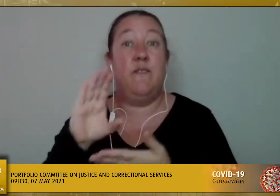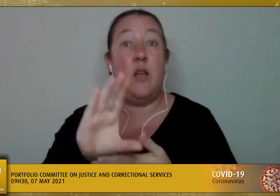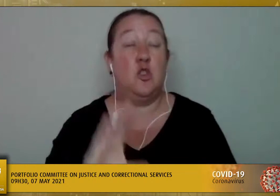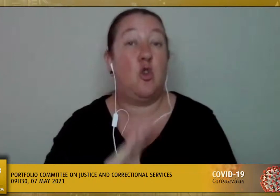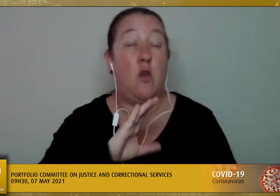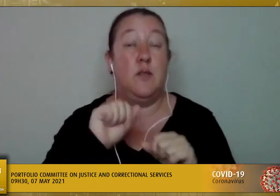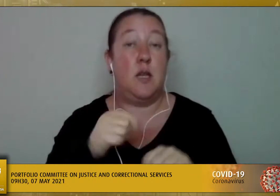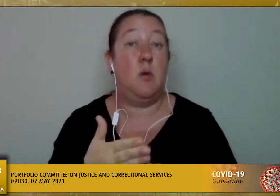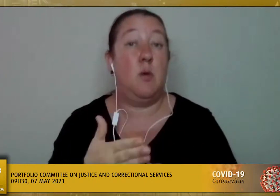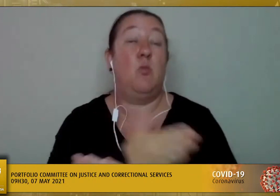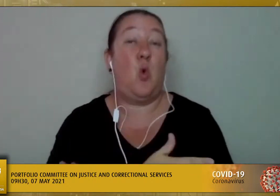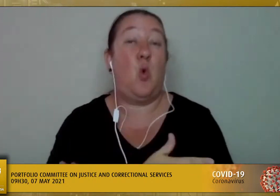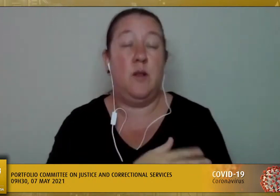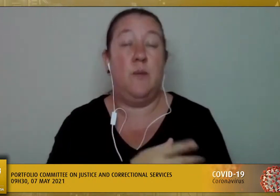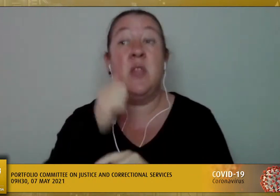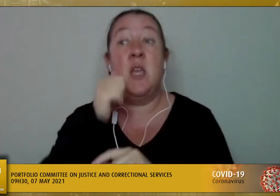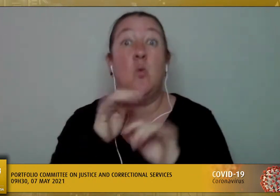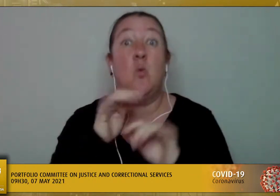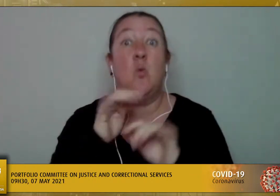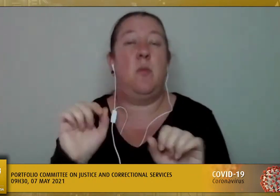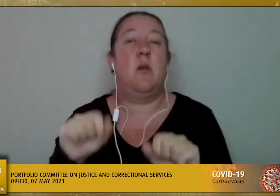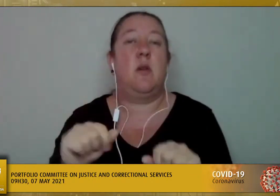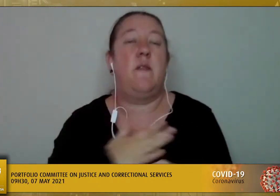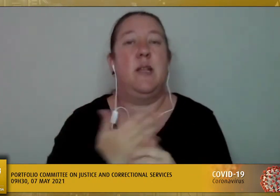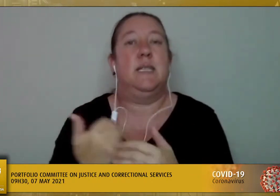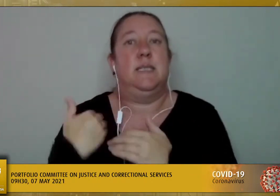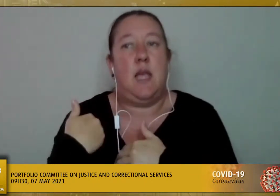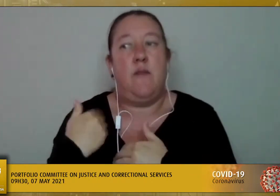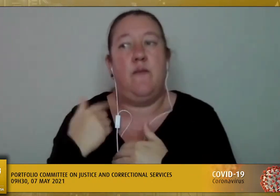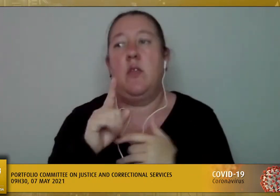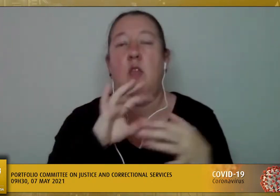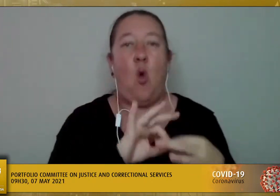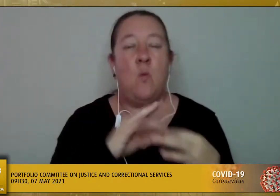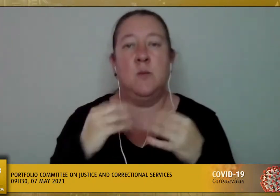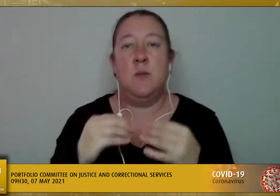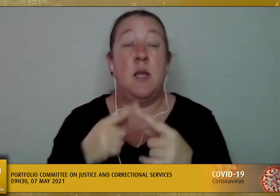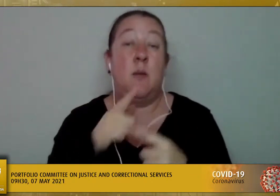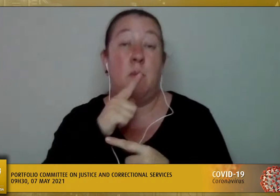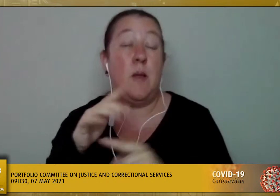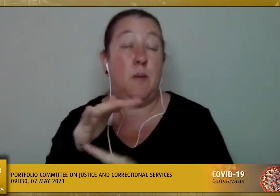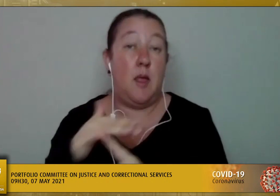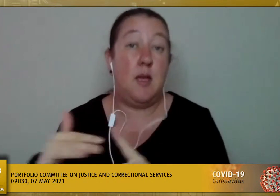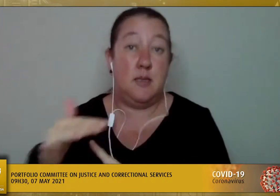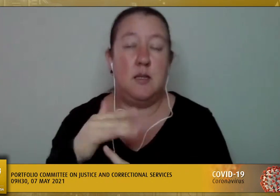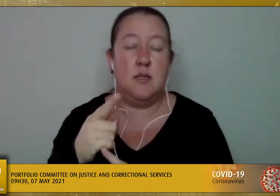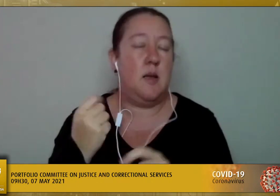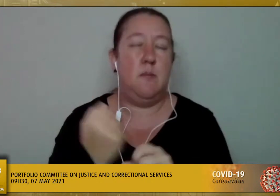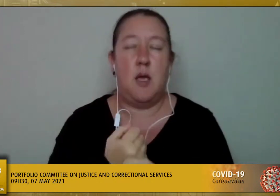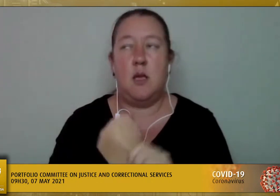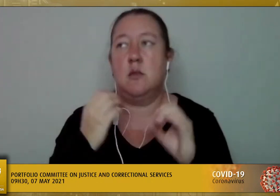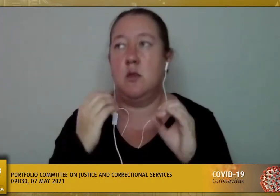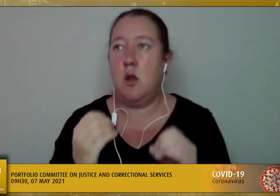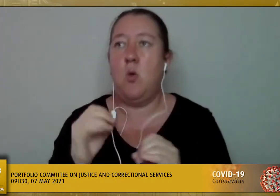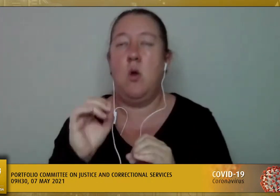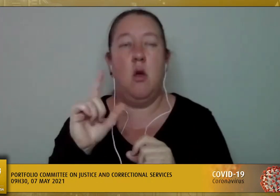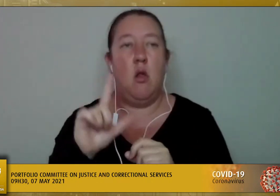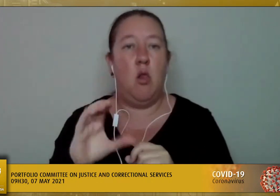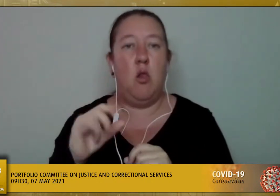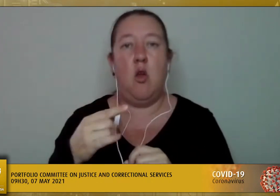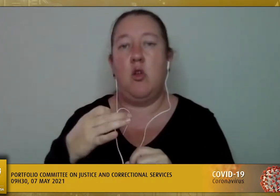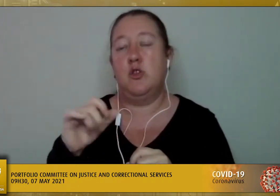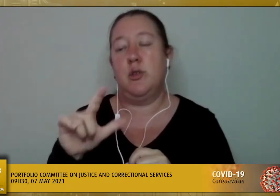improved and when people can feel safely in their homes businesses and public places it makes no logical sense to